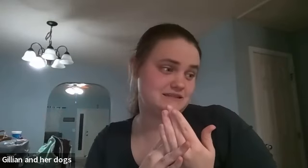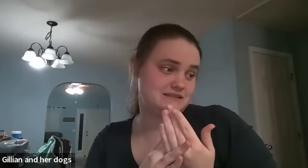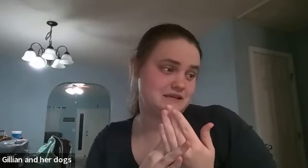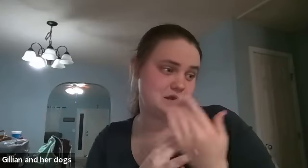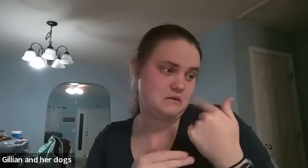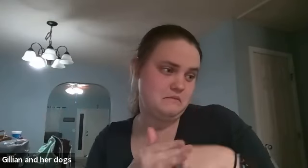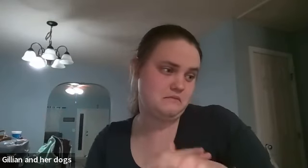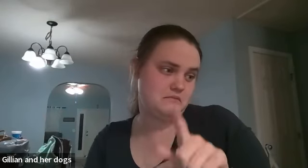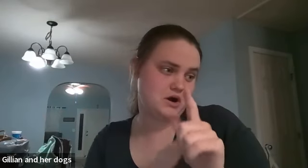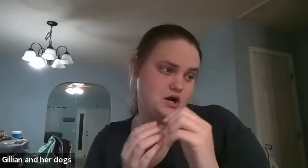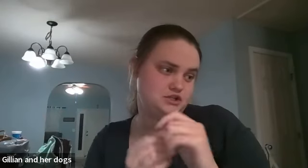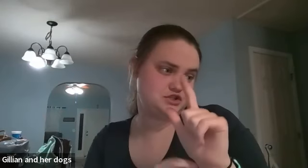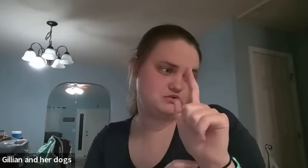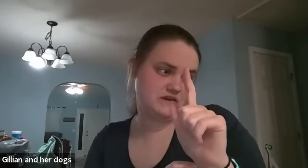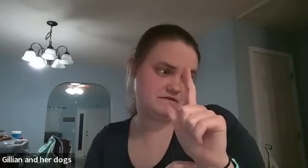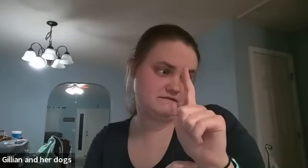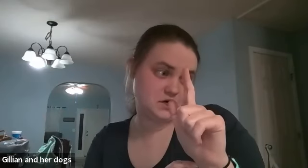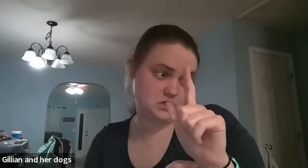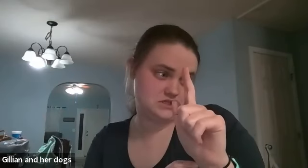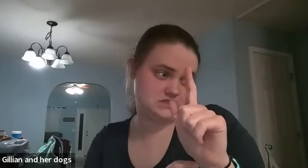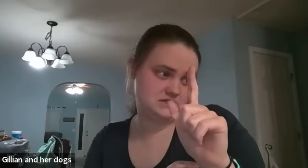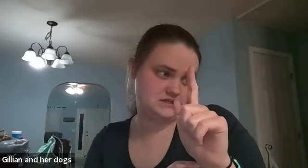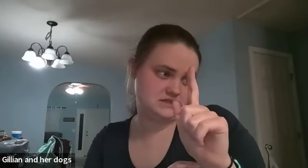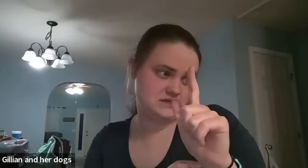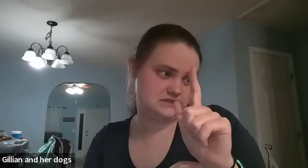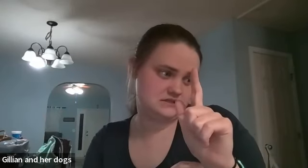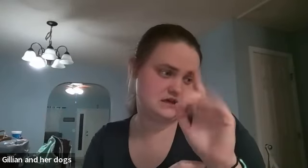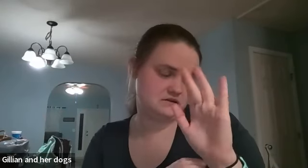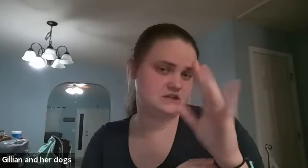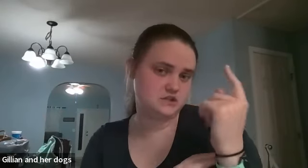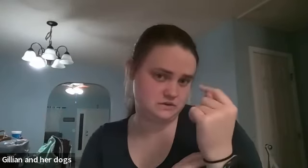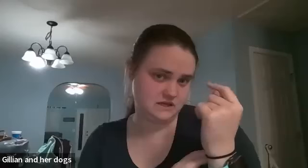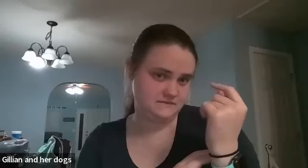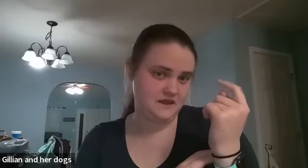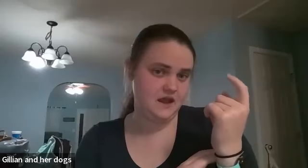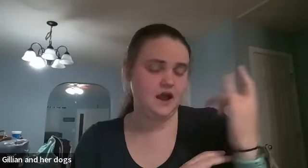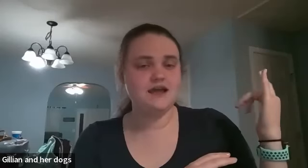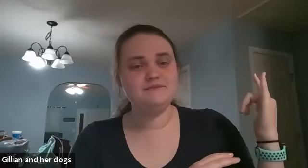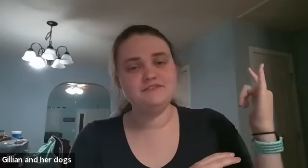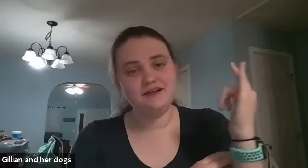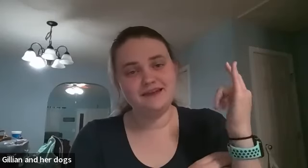is March 21st. Yes, that Tuesday. I am flying out